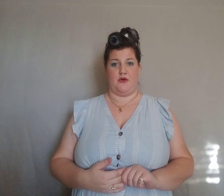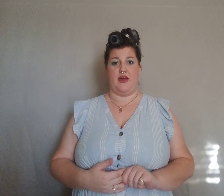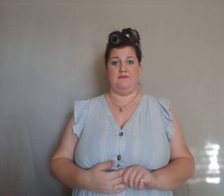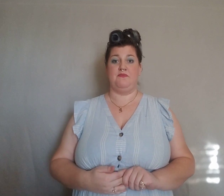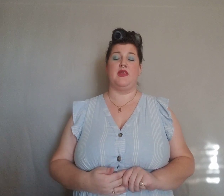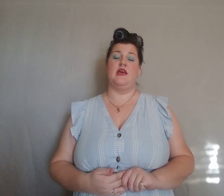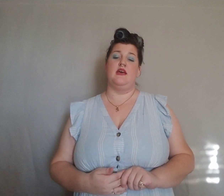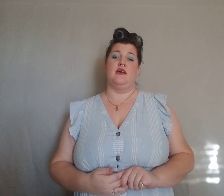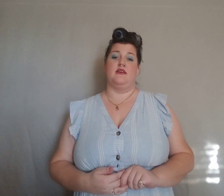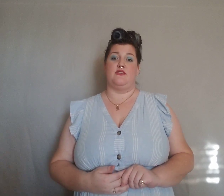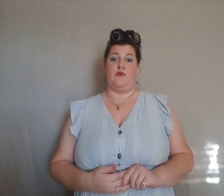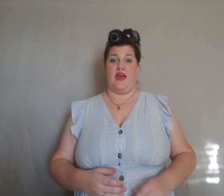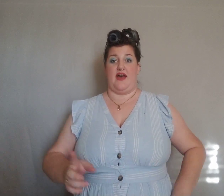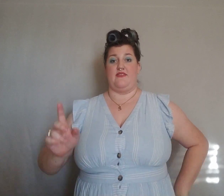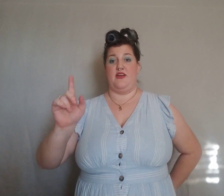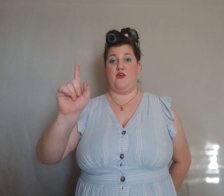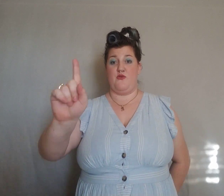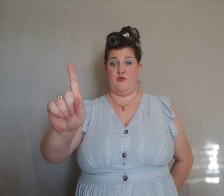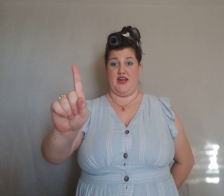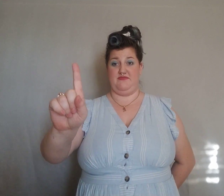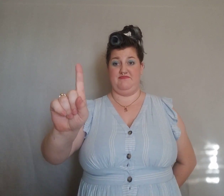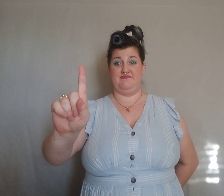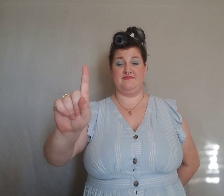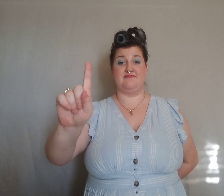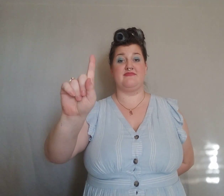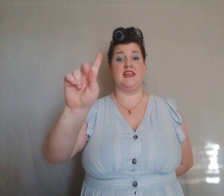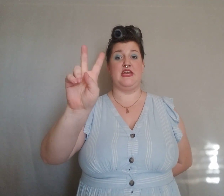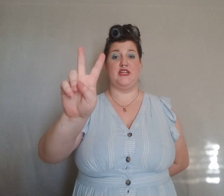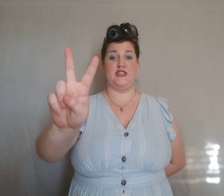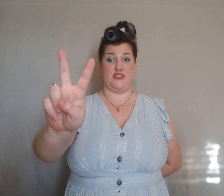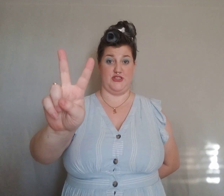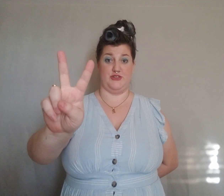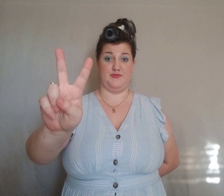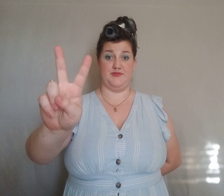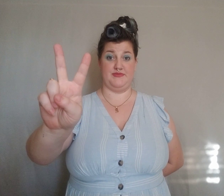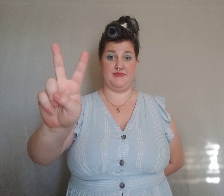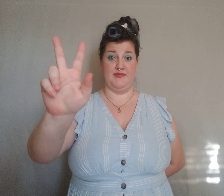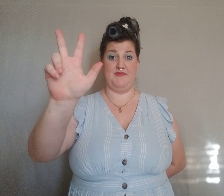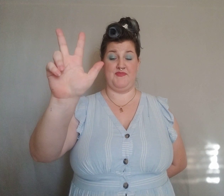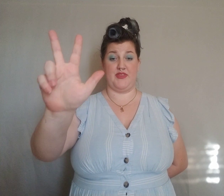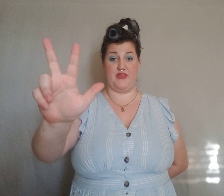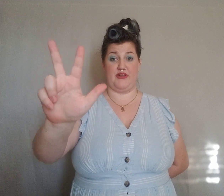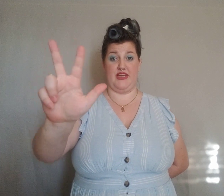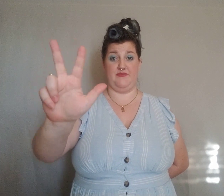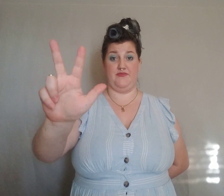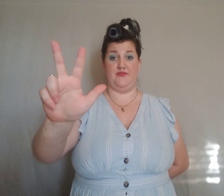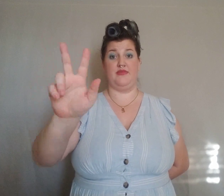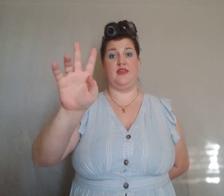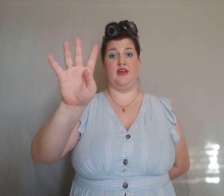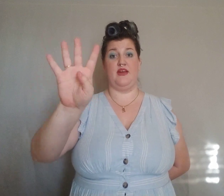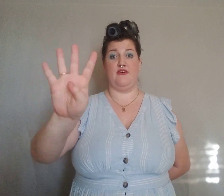Okay? So we have 1, 2, 3,